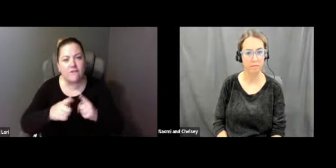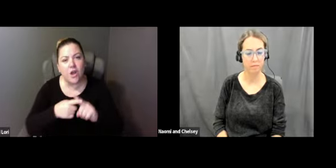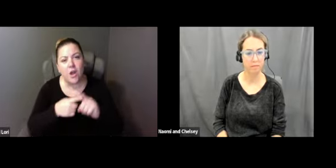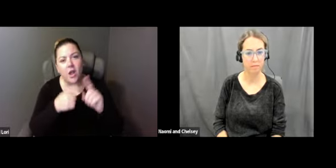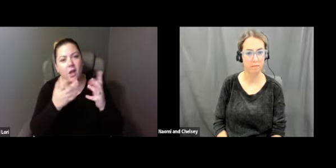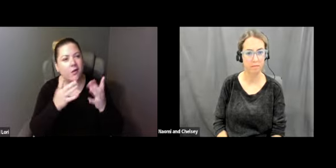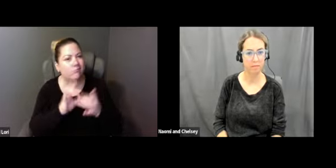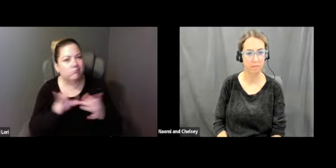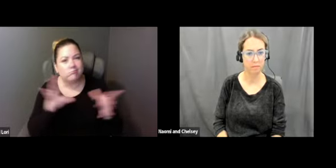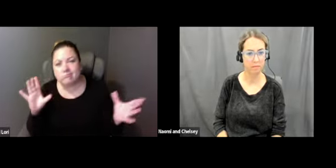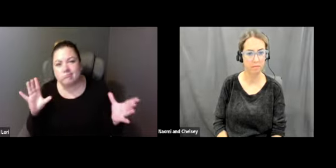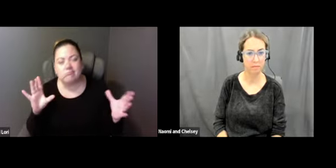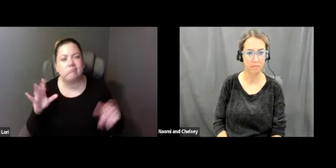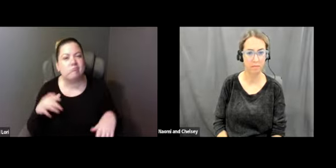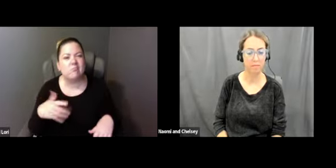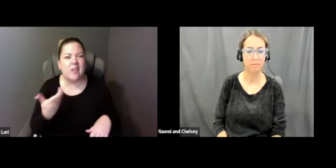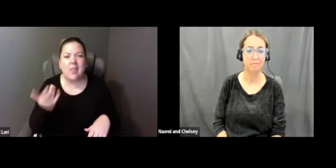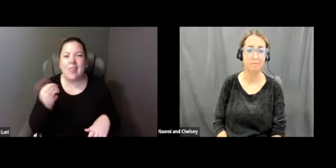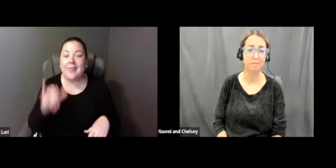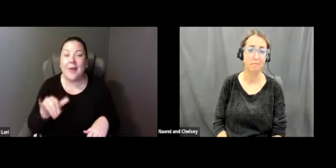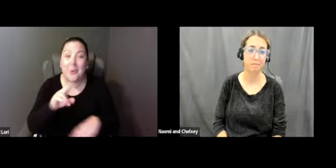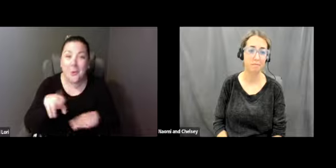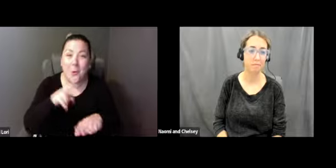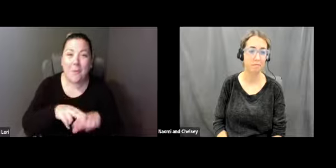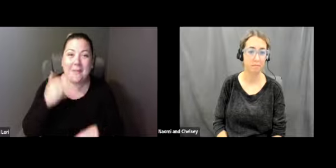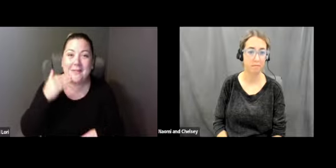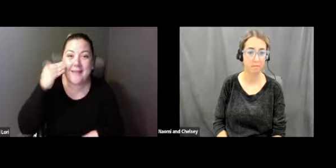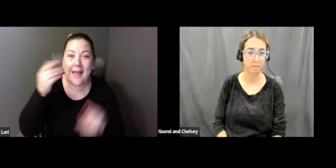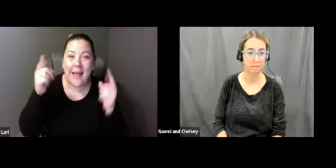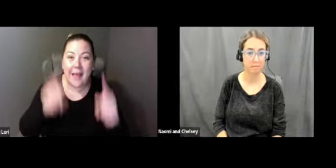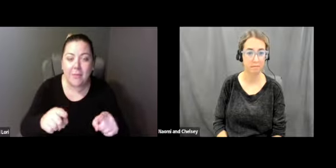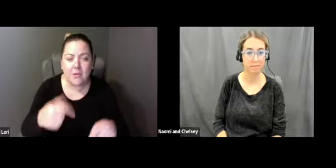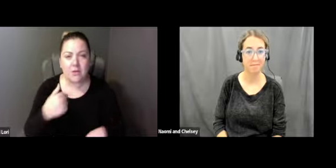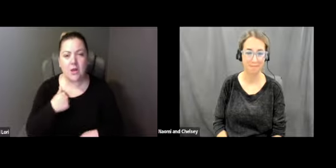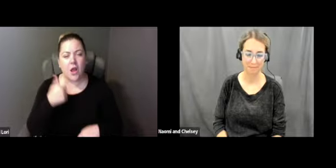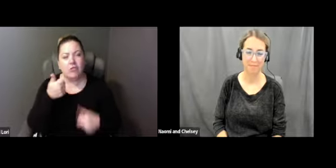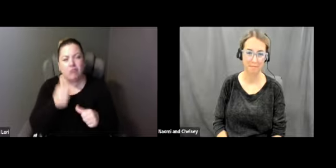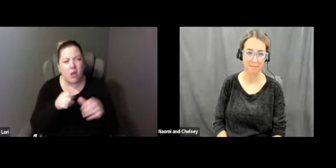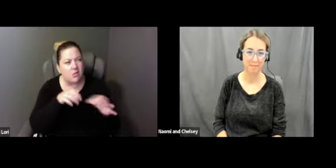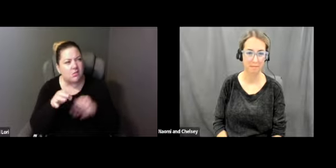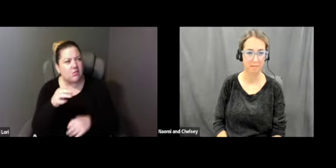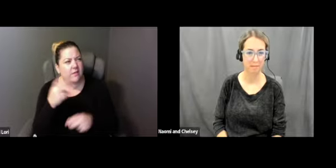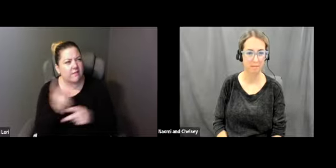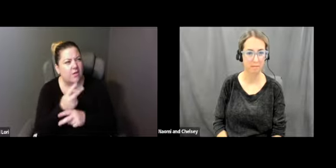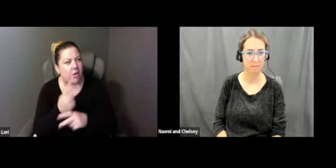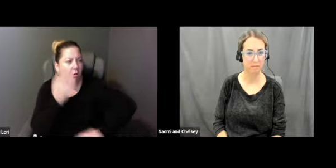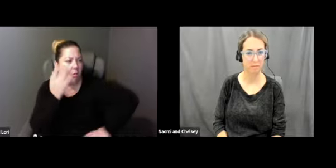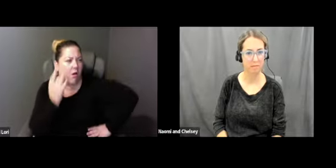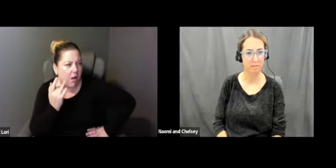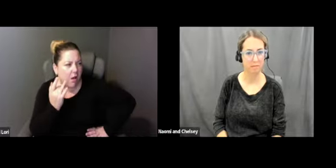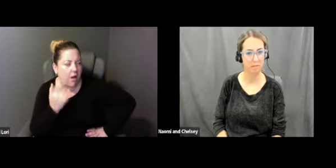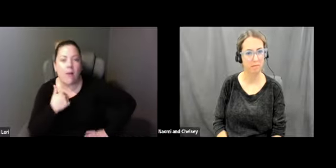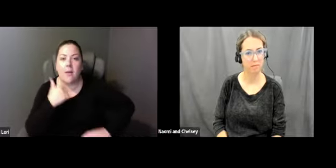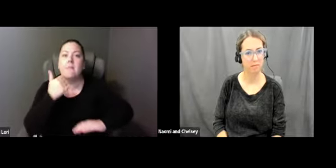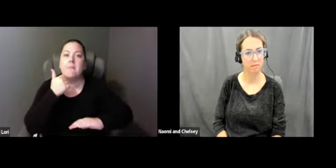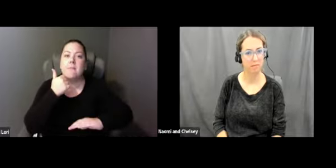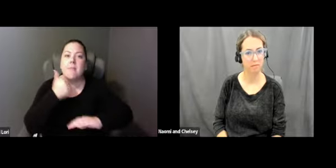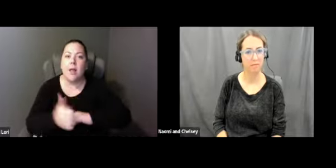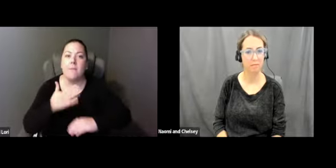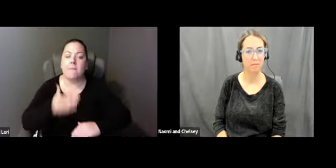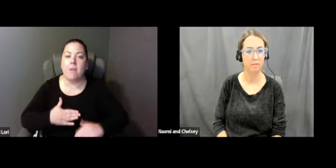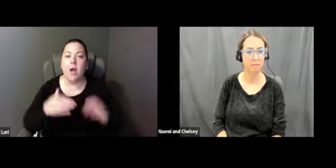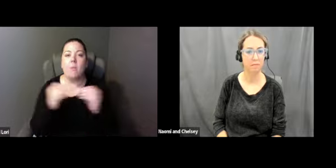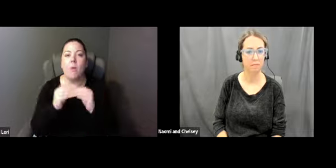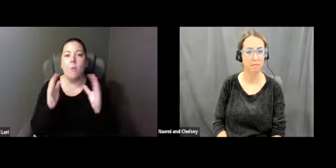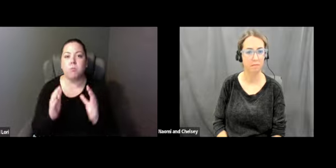just normal adulting changing. I was putting up these walls and attributing it to my weight gain. I was breaking